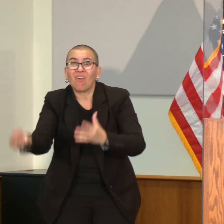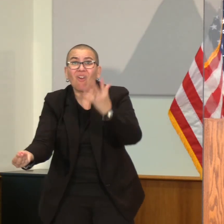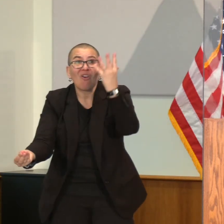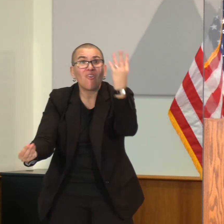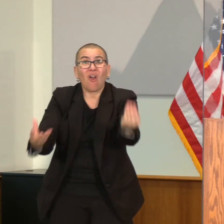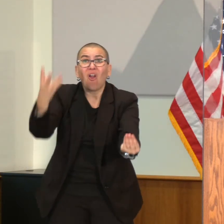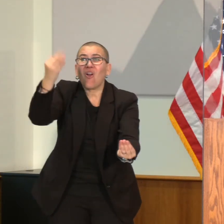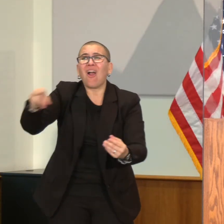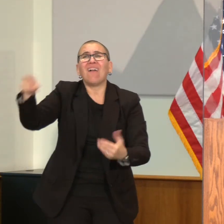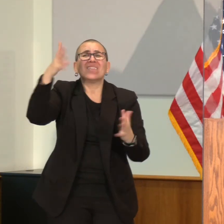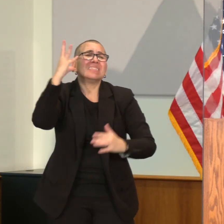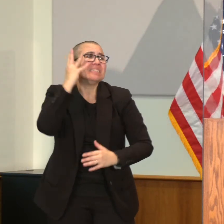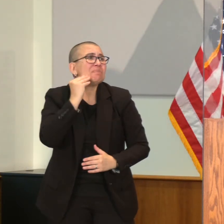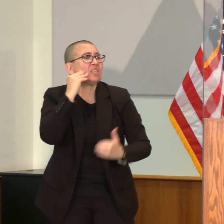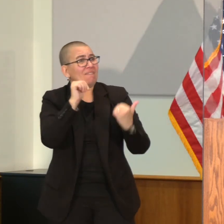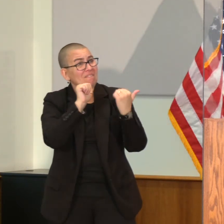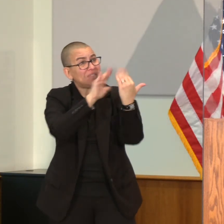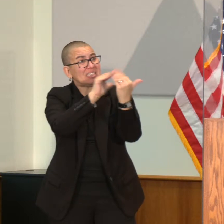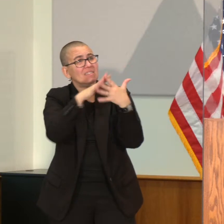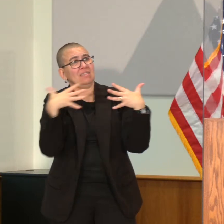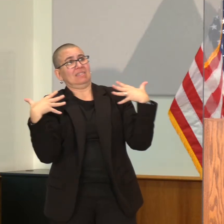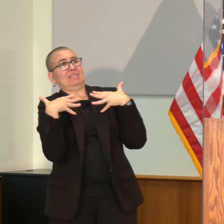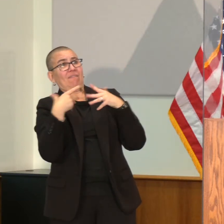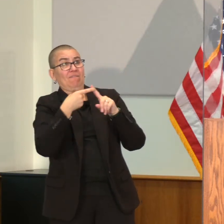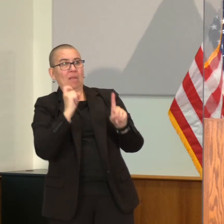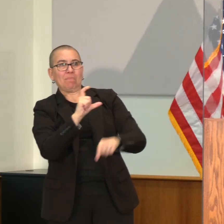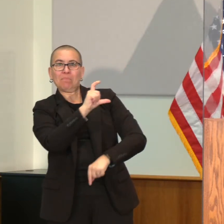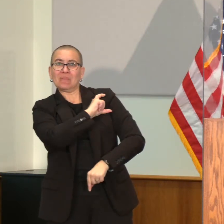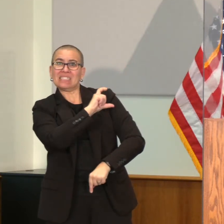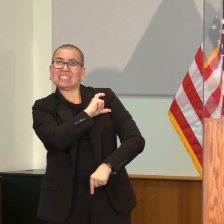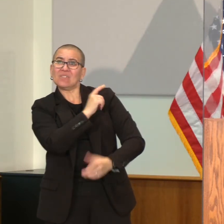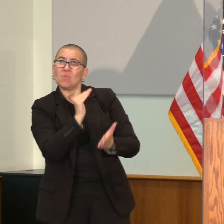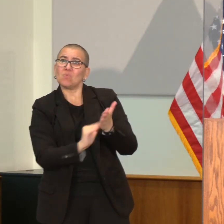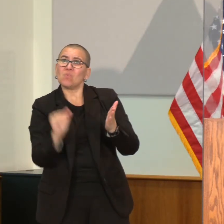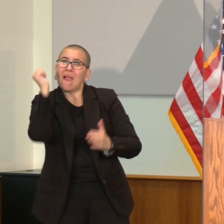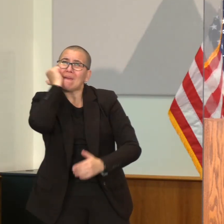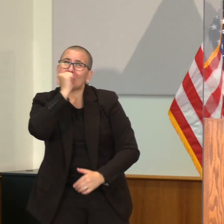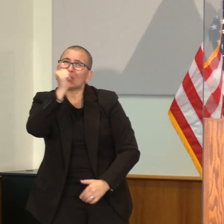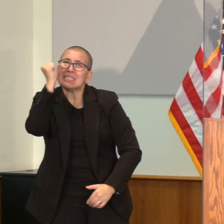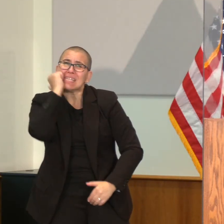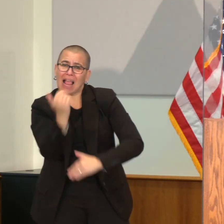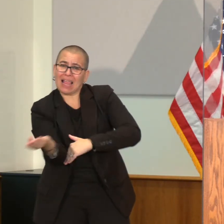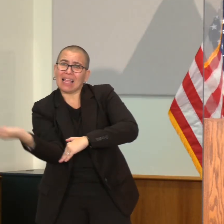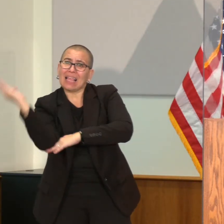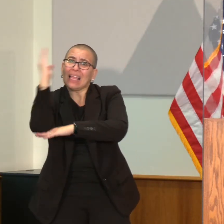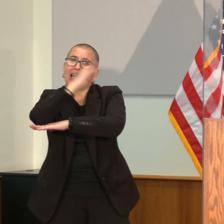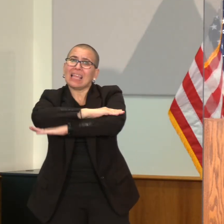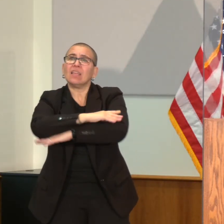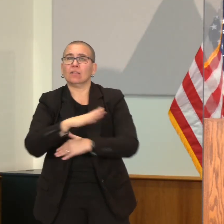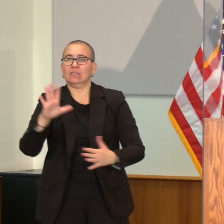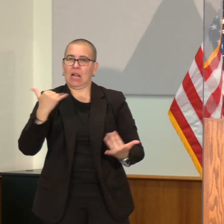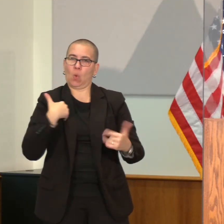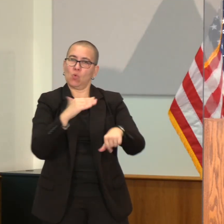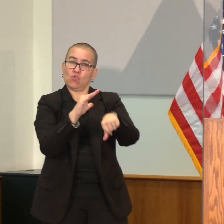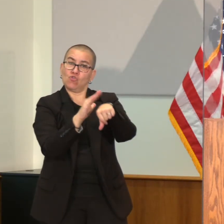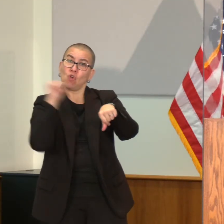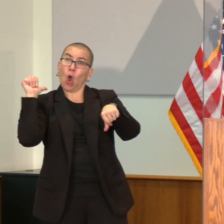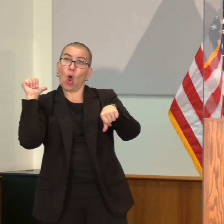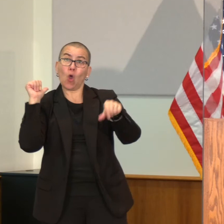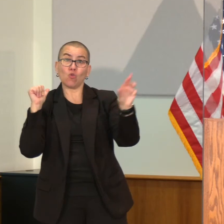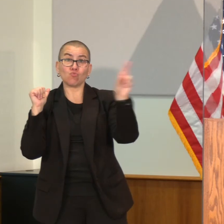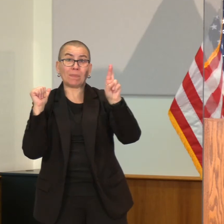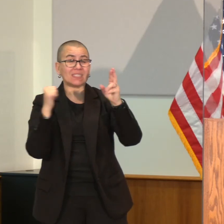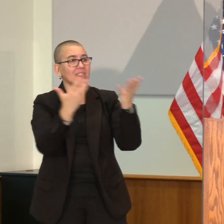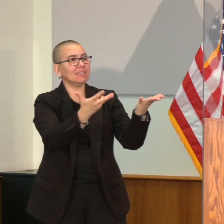encounters with our licensed peace officer. So we're here to call on our Senate colleagues to act as we meet